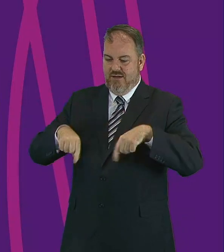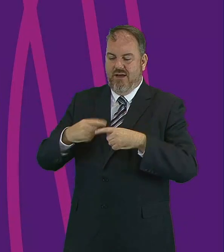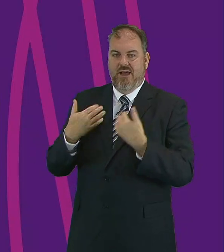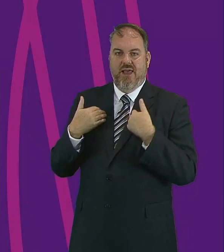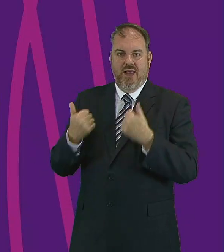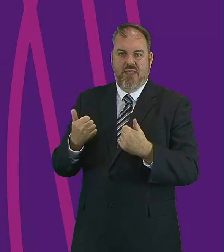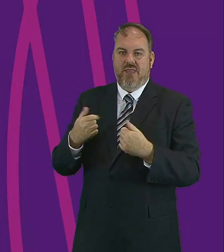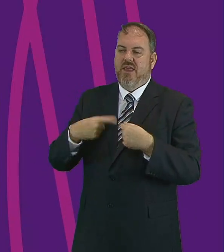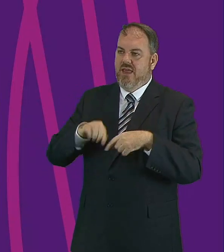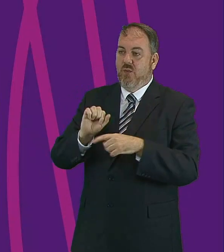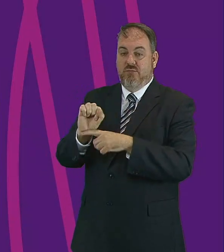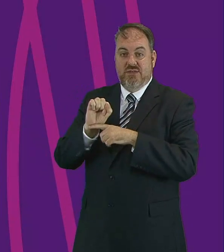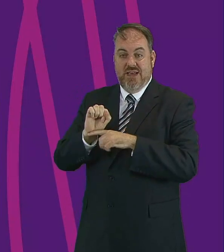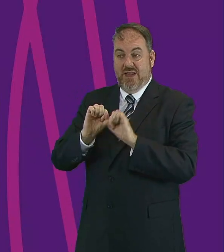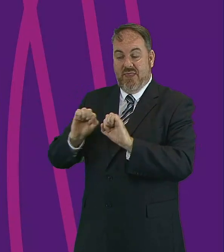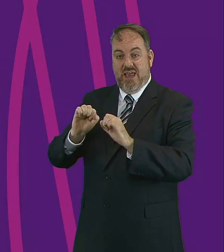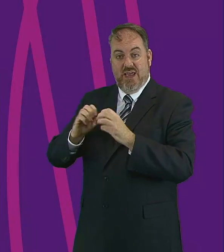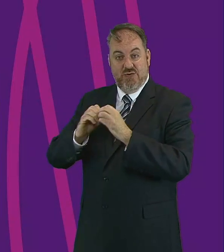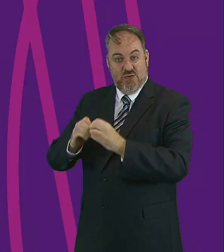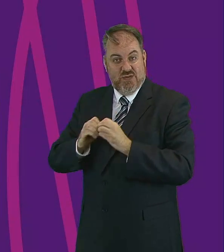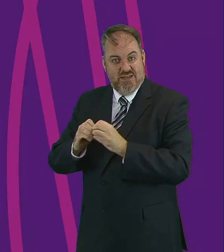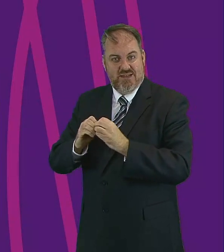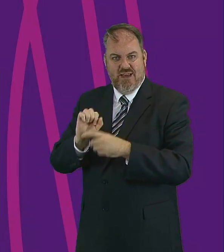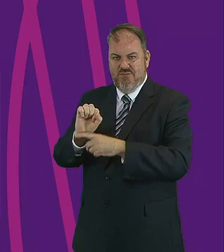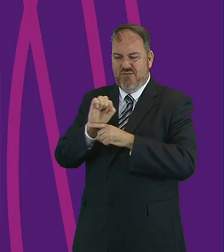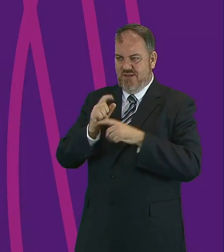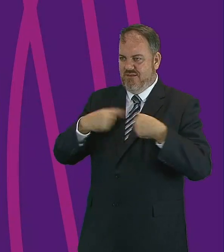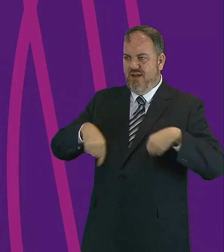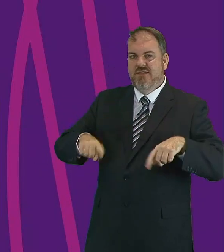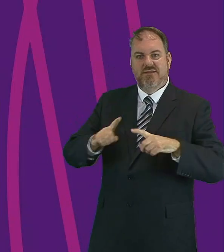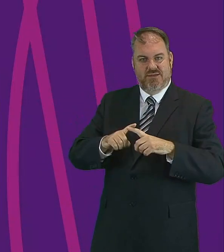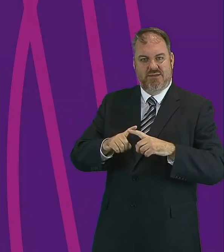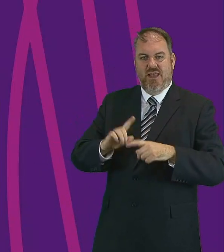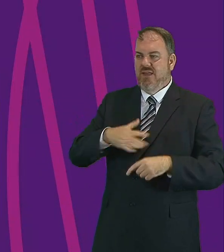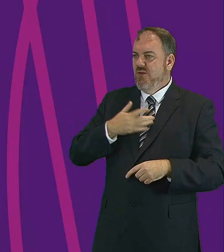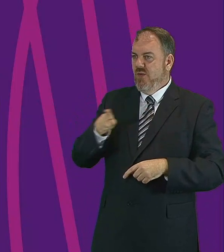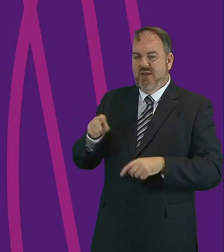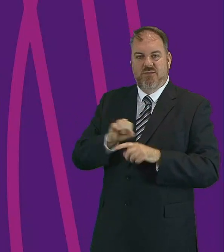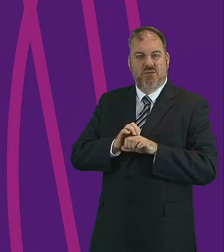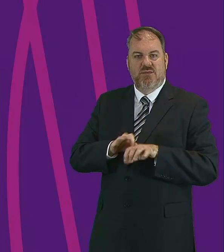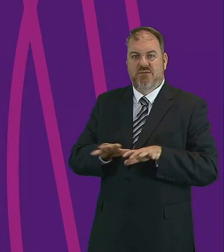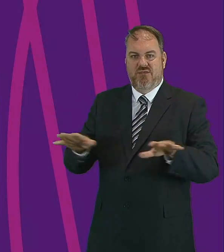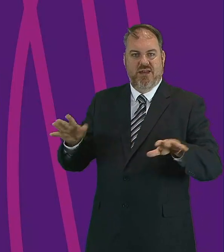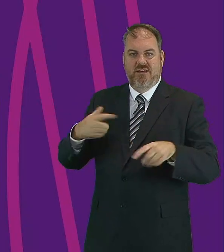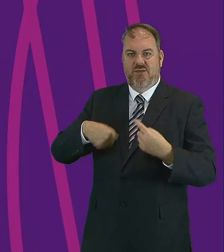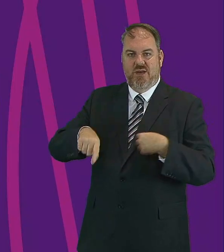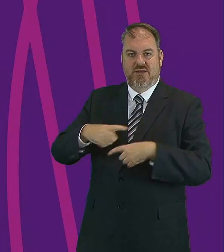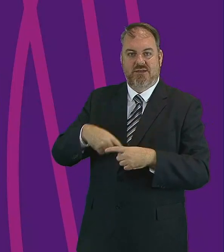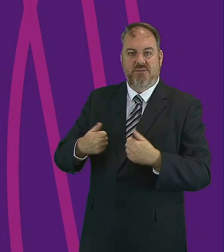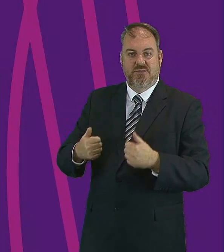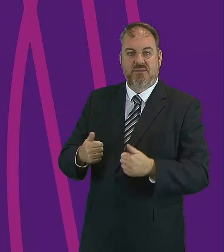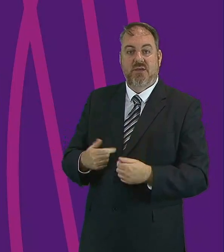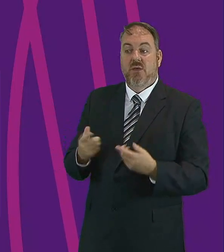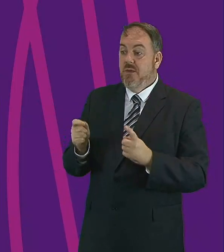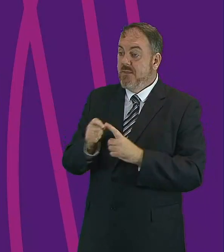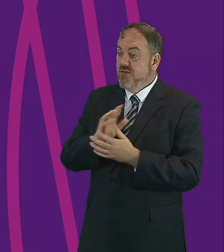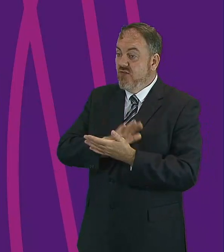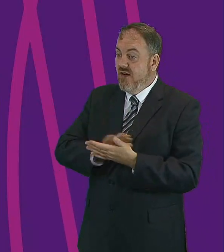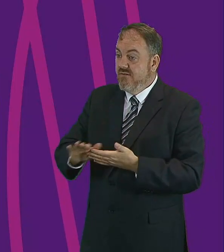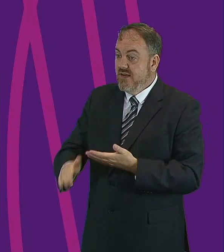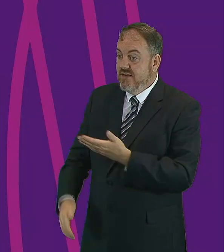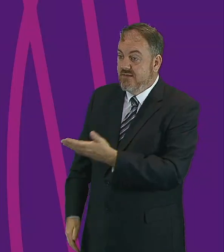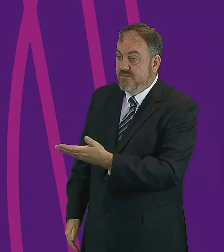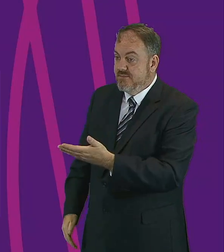take to keep its own students safe, but ensure that their student population are not posing risks to the rest of the country. Patrick Harvey.